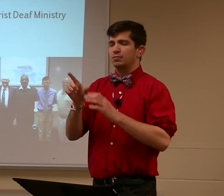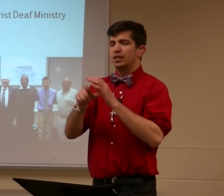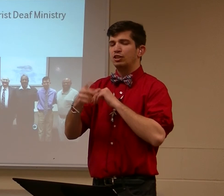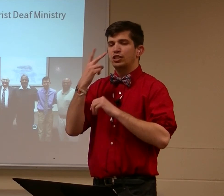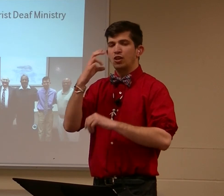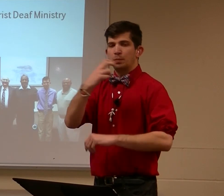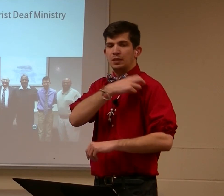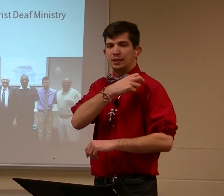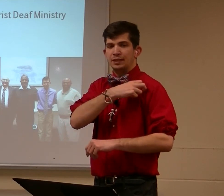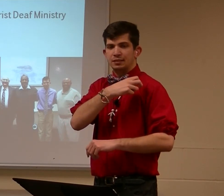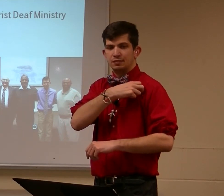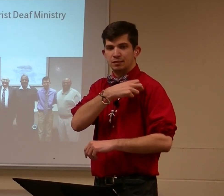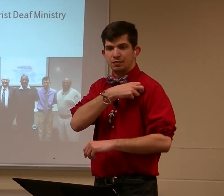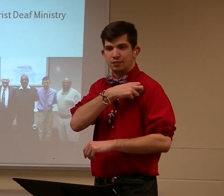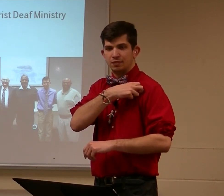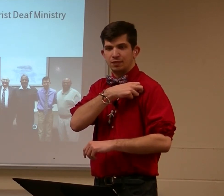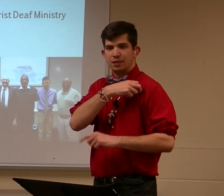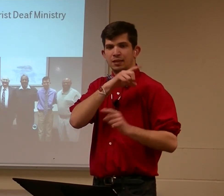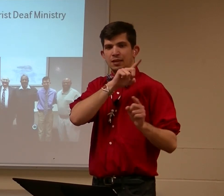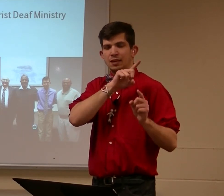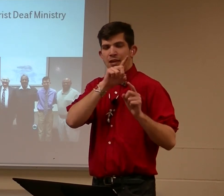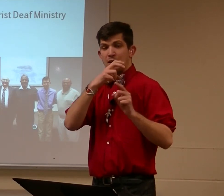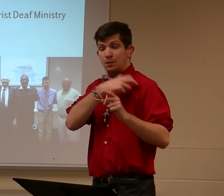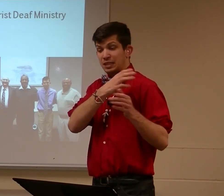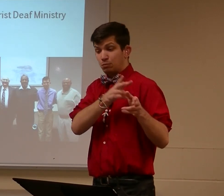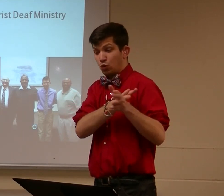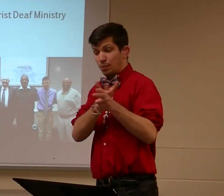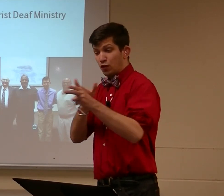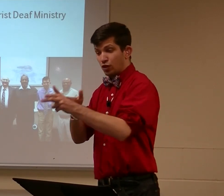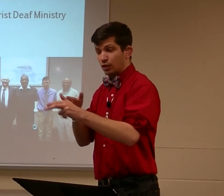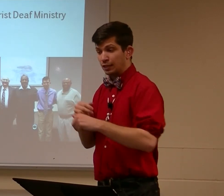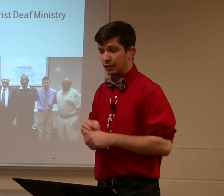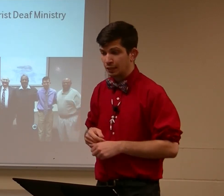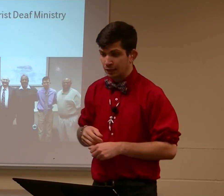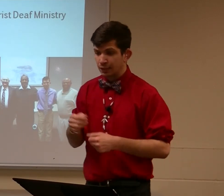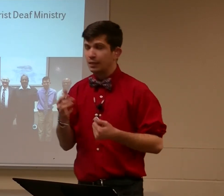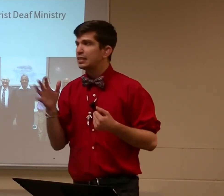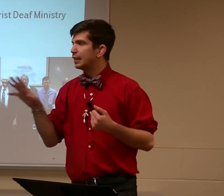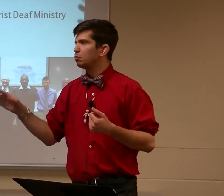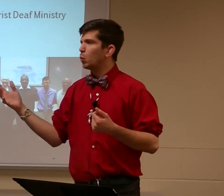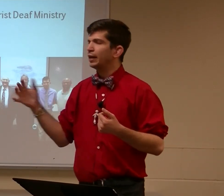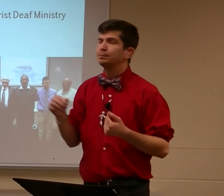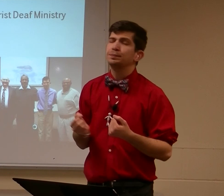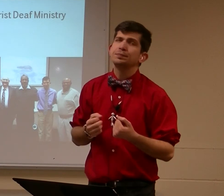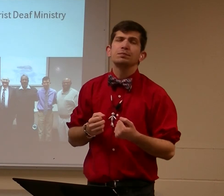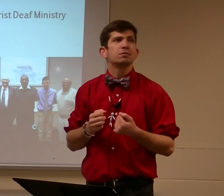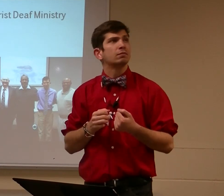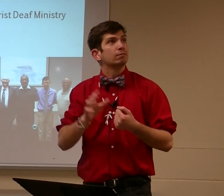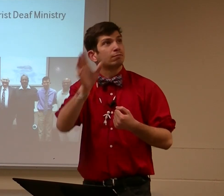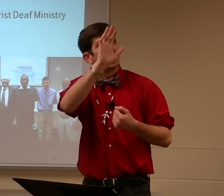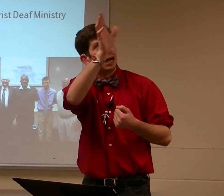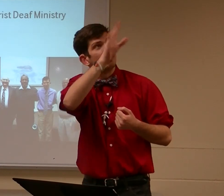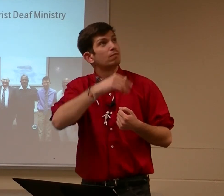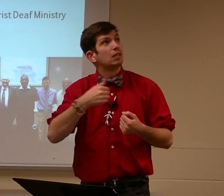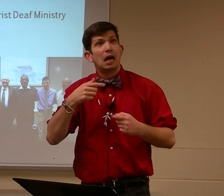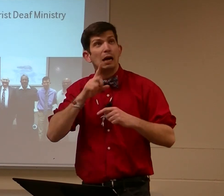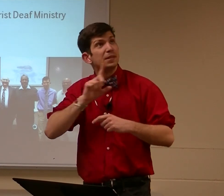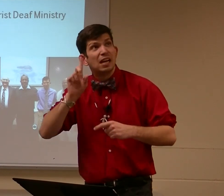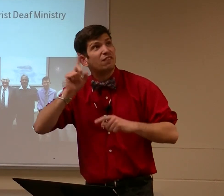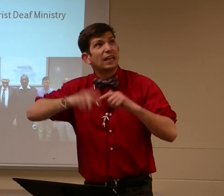Later saw the police, and the police pulled him over, said, wait, hi, I'm deaf, I can't